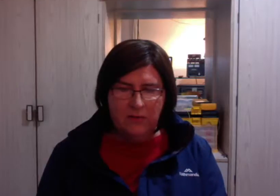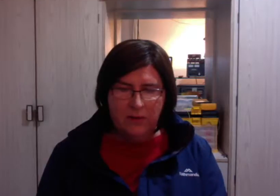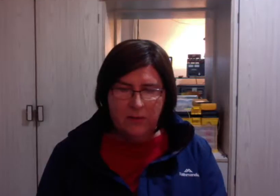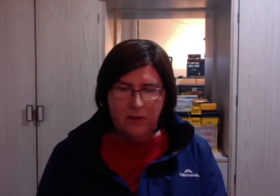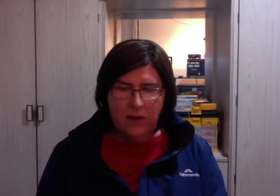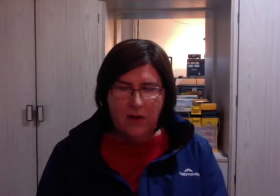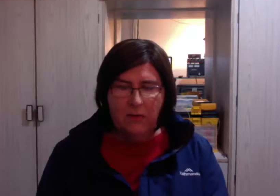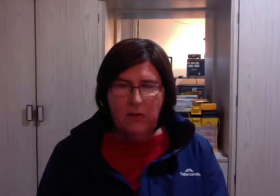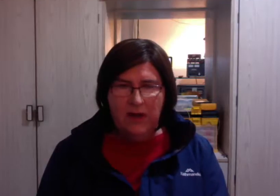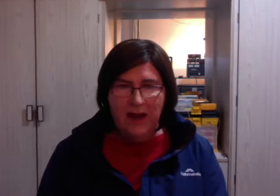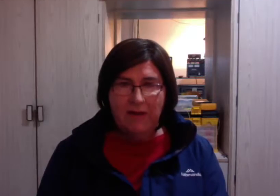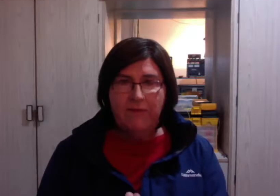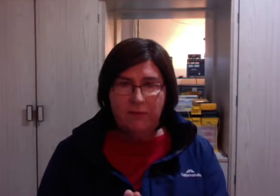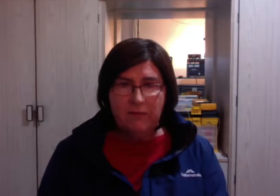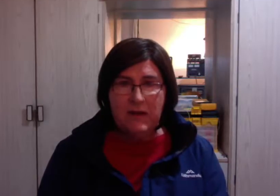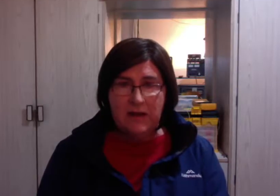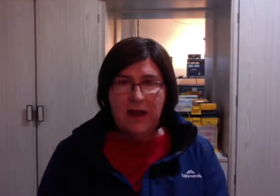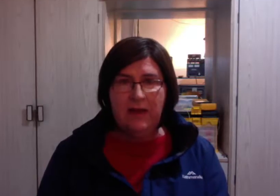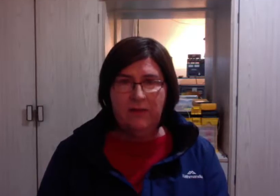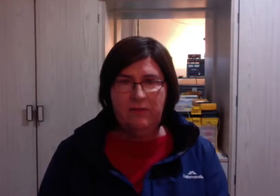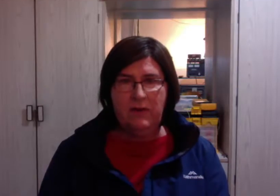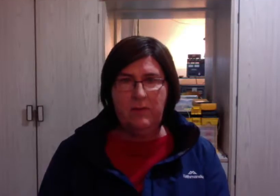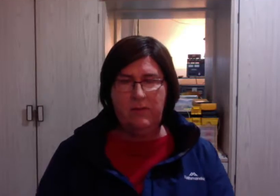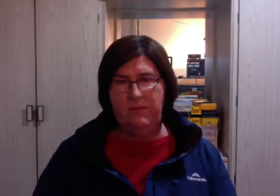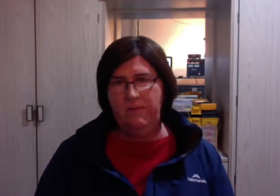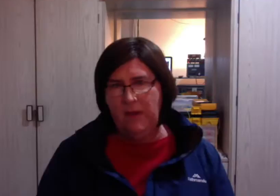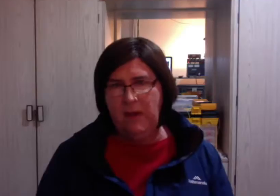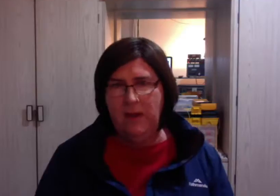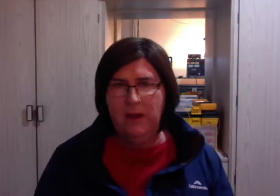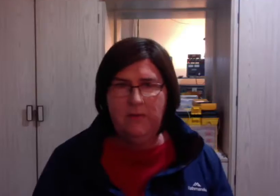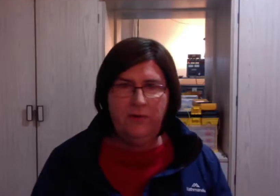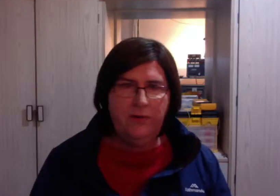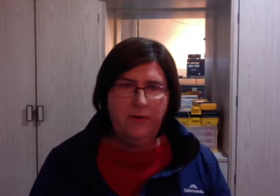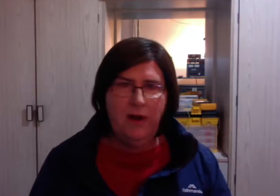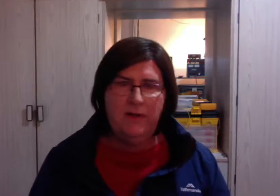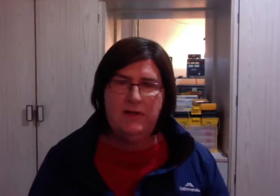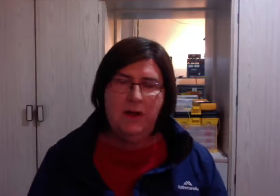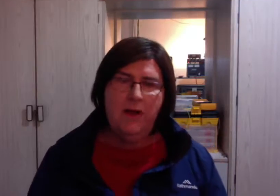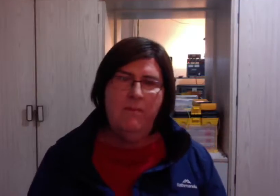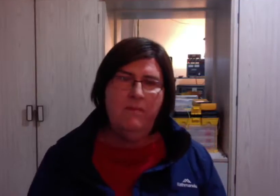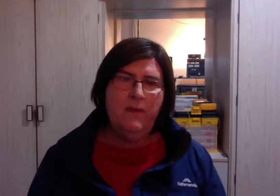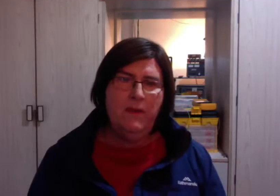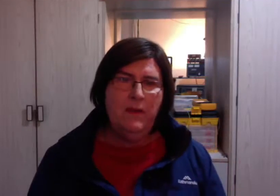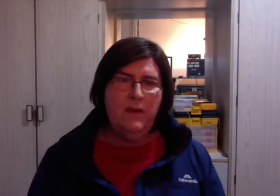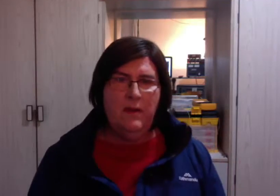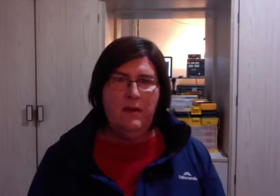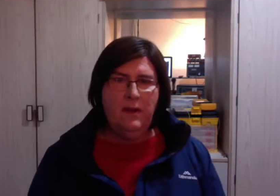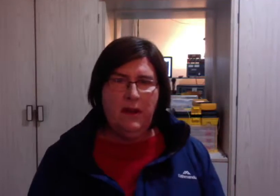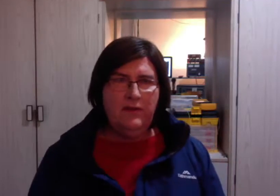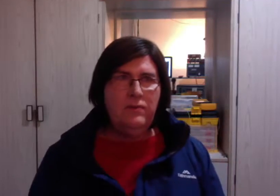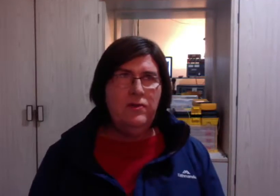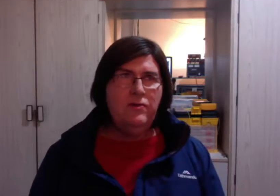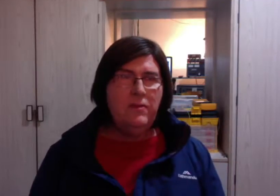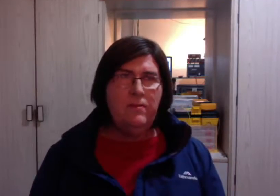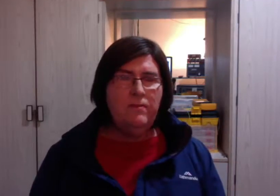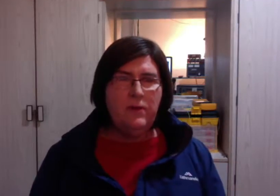trip, we can have 3 days of trouble and we'll still arrive on time. Our Simpson trip, you